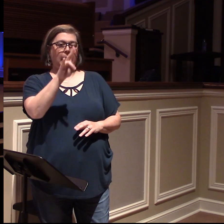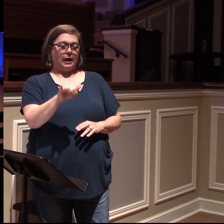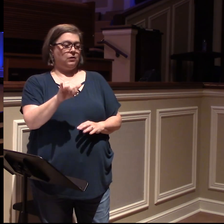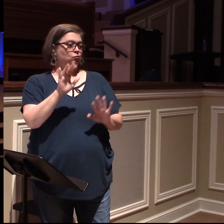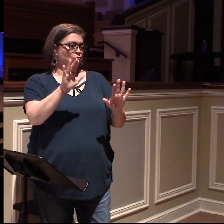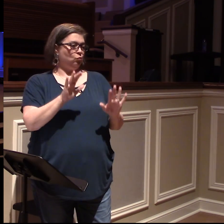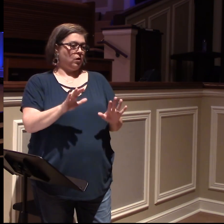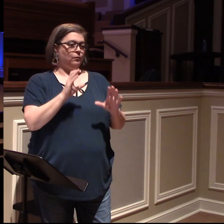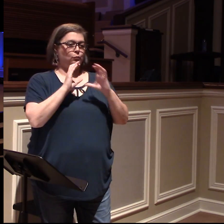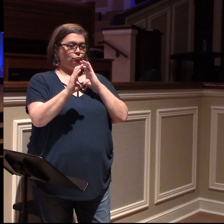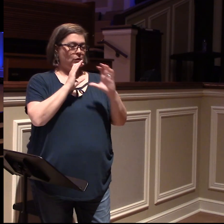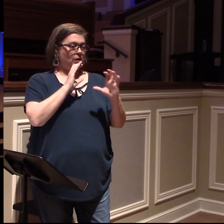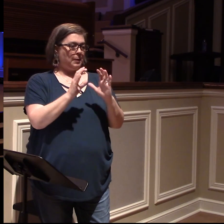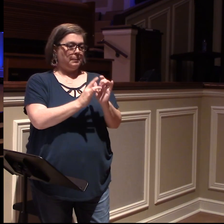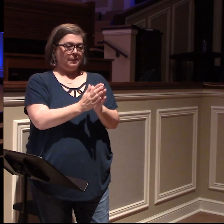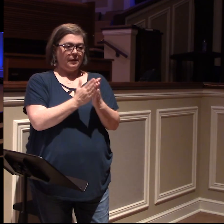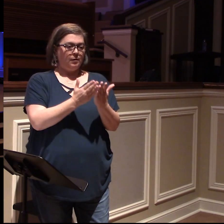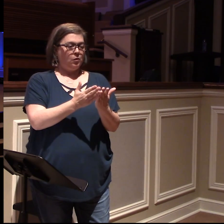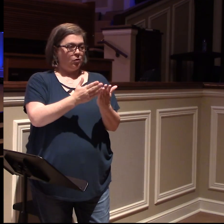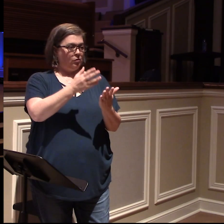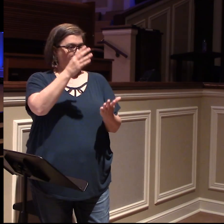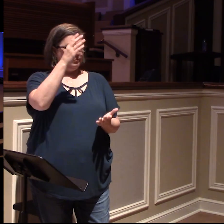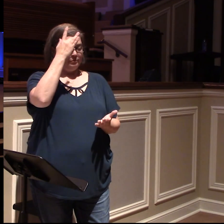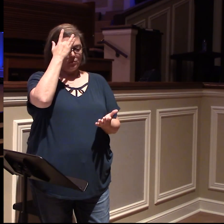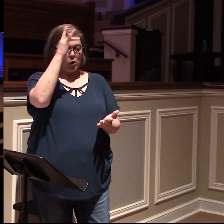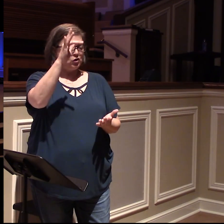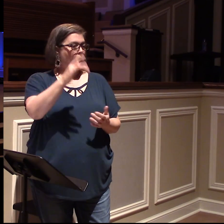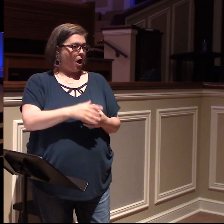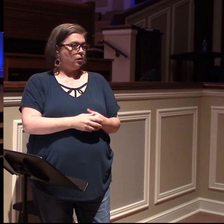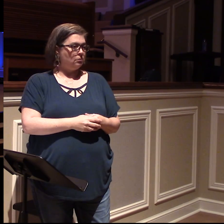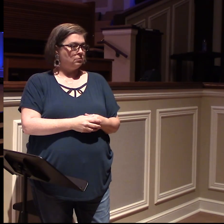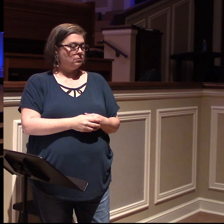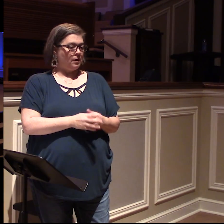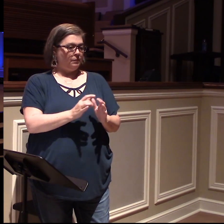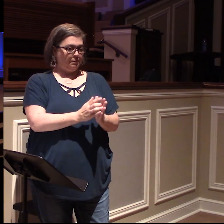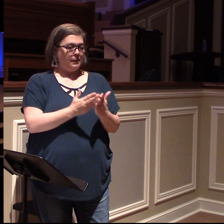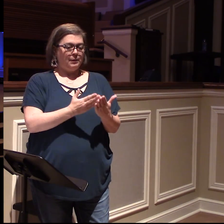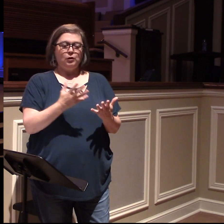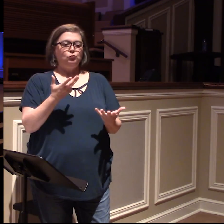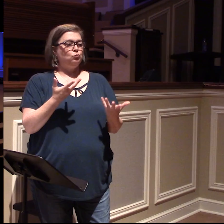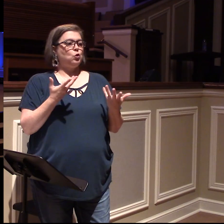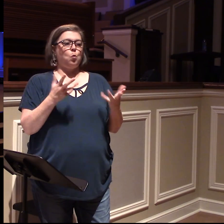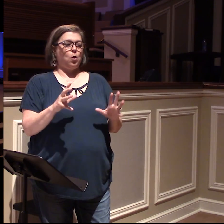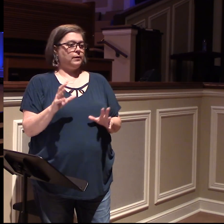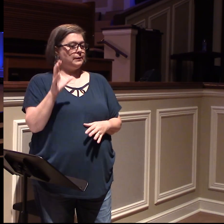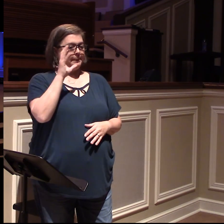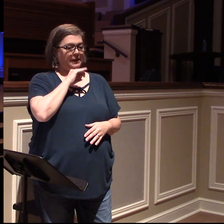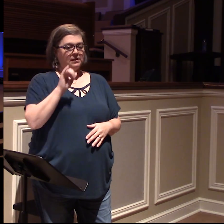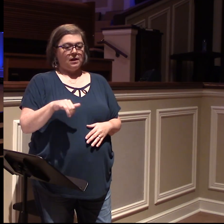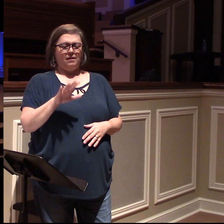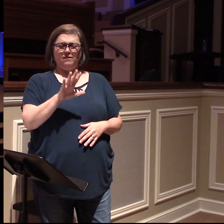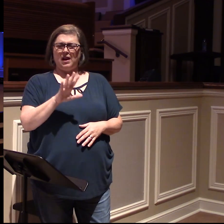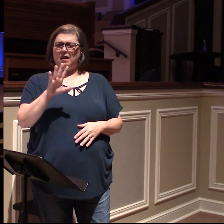a scholar, and he has a word for us, and you're not going to want to miss that worship and that word. So 5:45